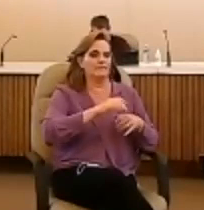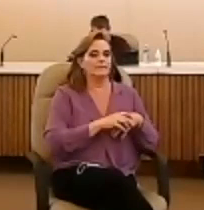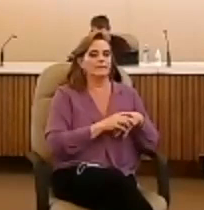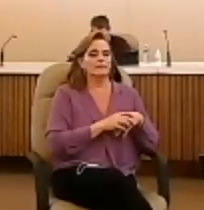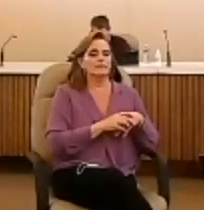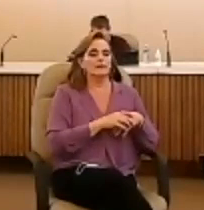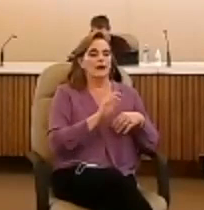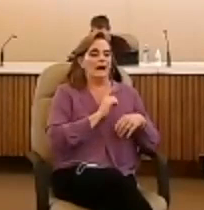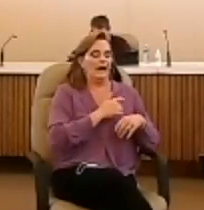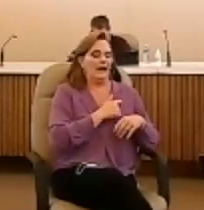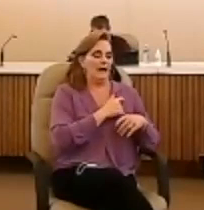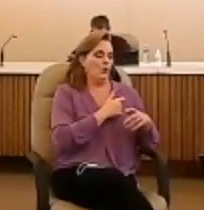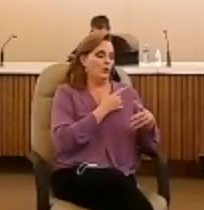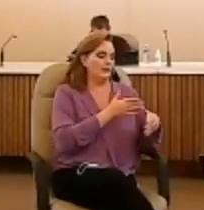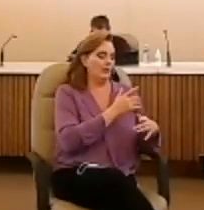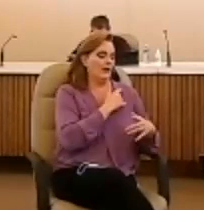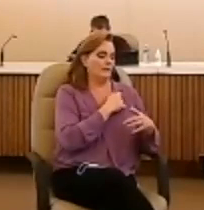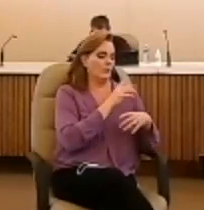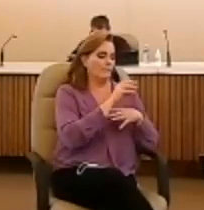Tax account number